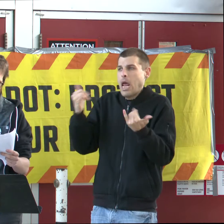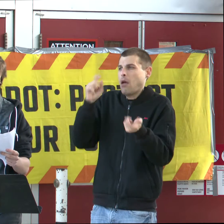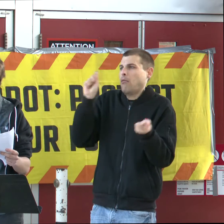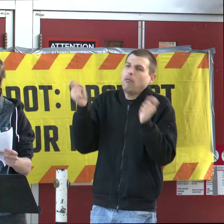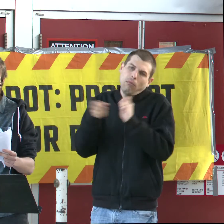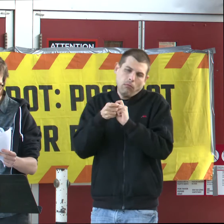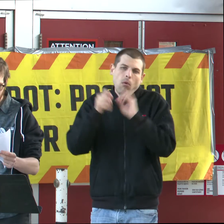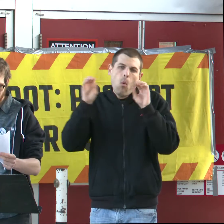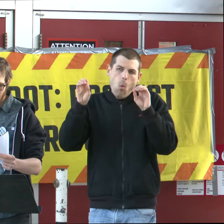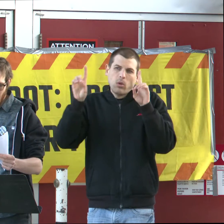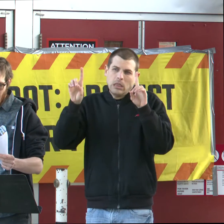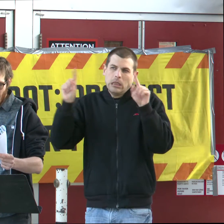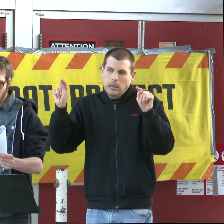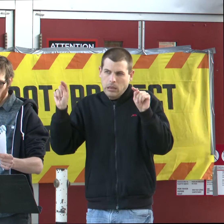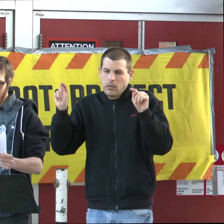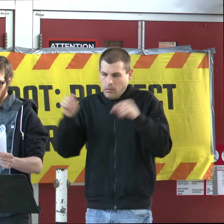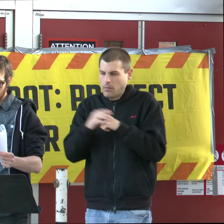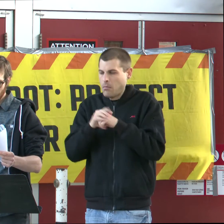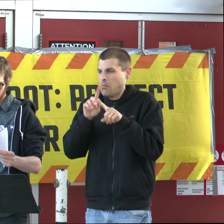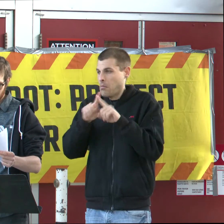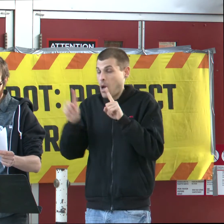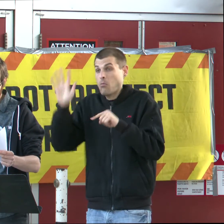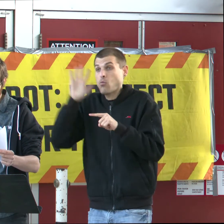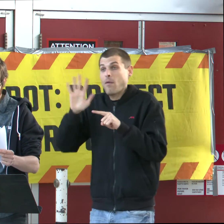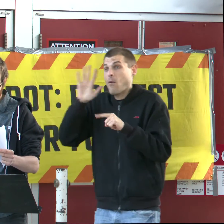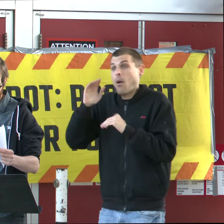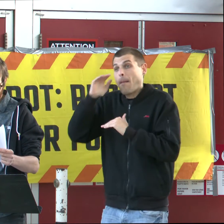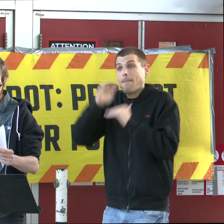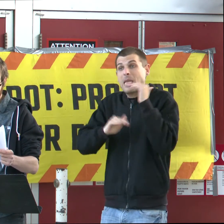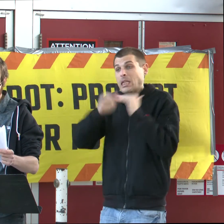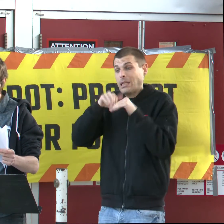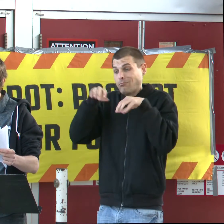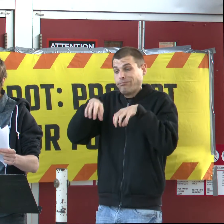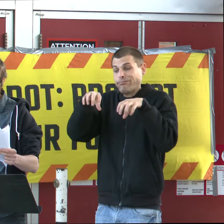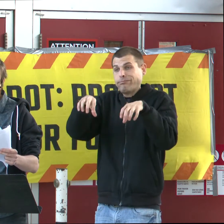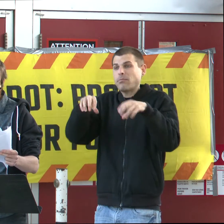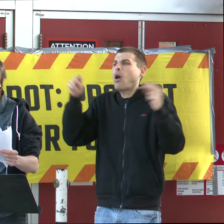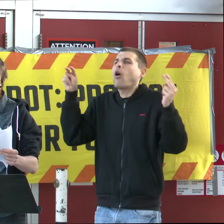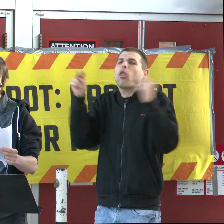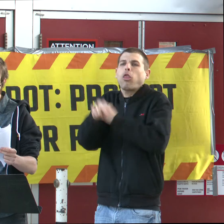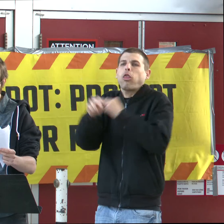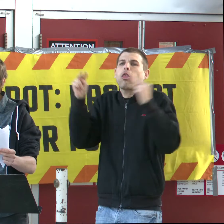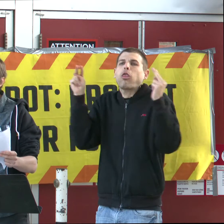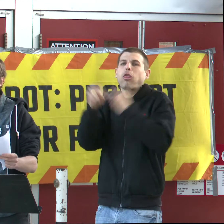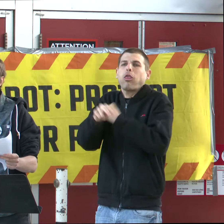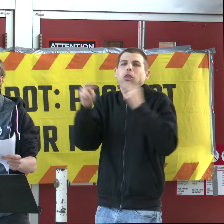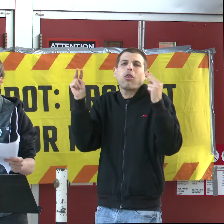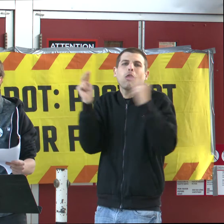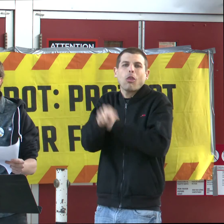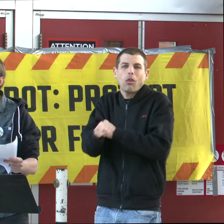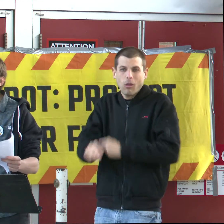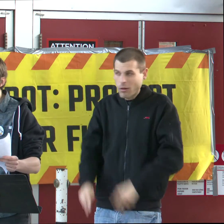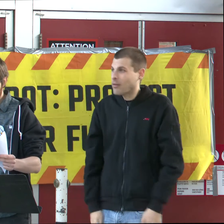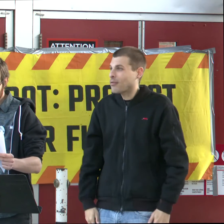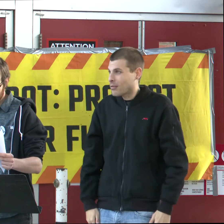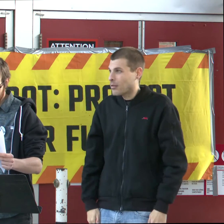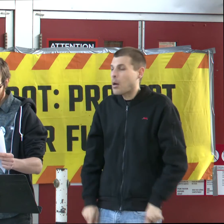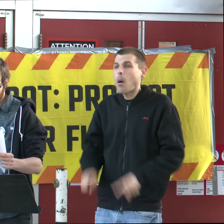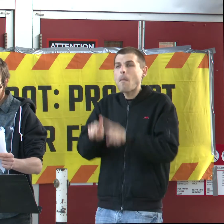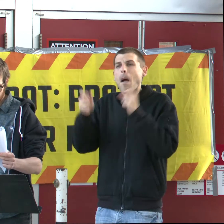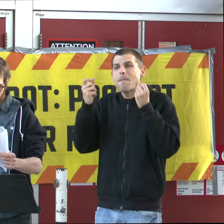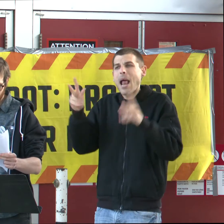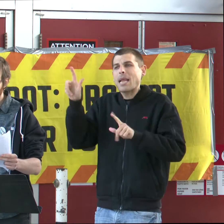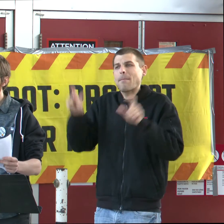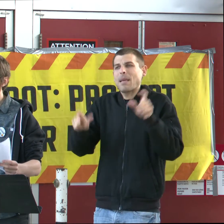Oregon Department of Transportation, had torn out the buildings along the waterfront and replaced it with a harbor drive, a large highway. Thanks to activists